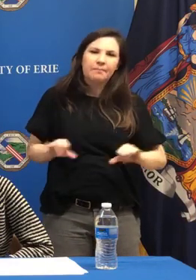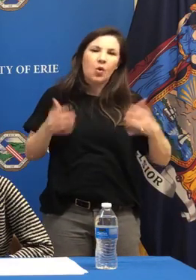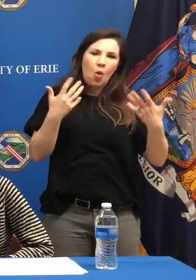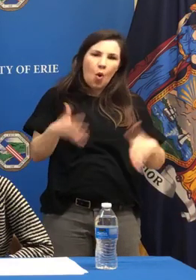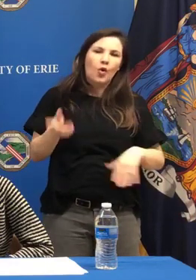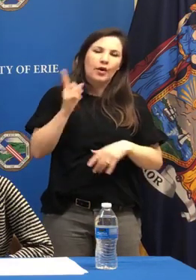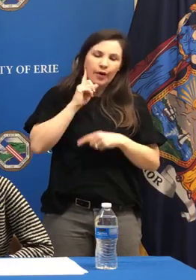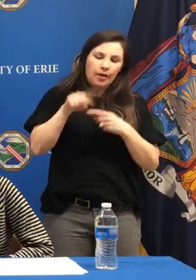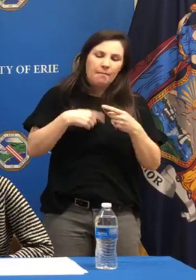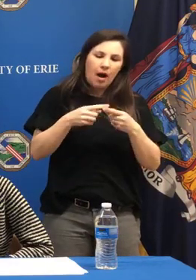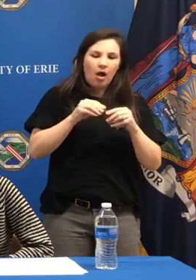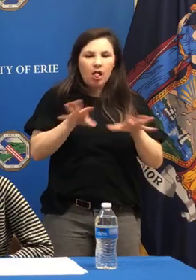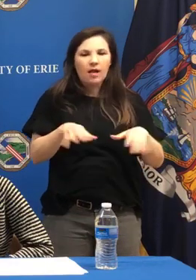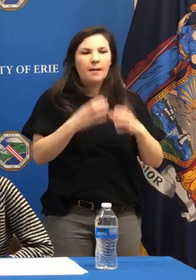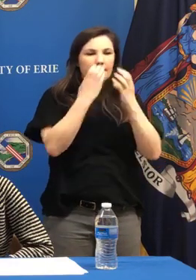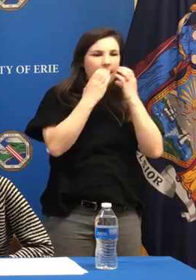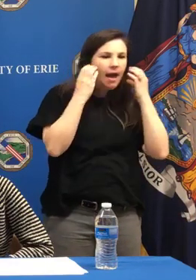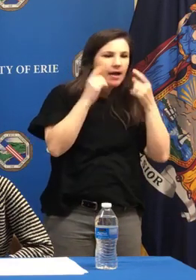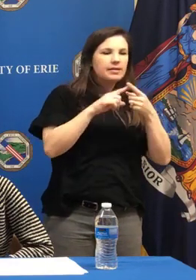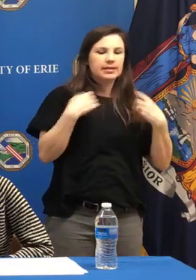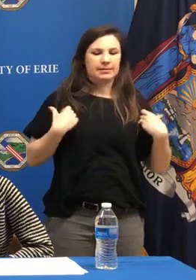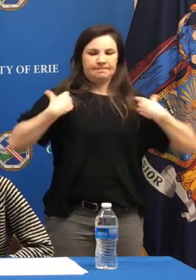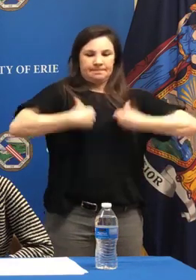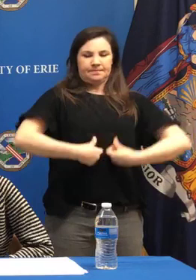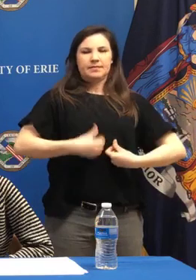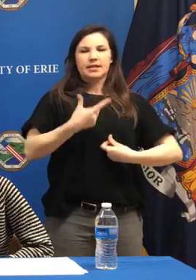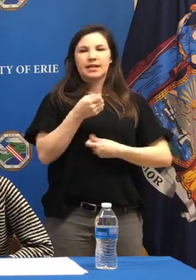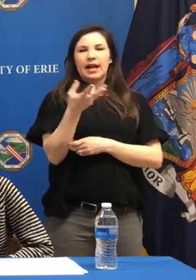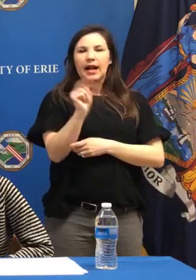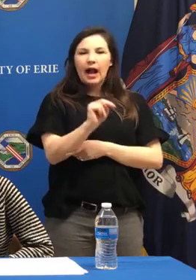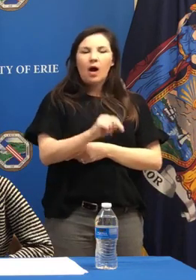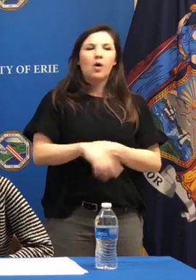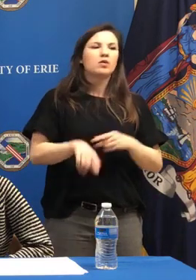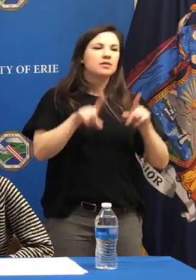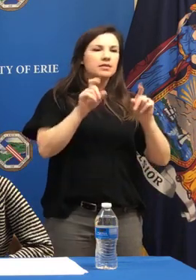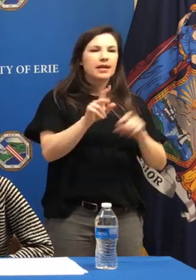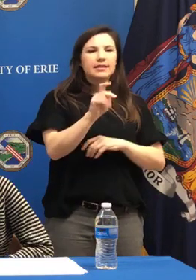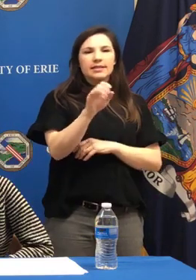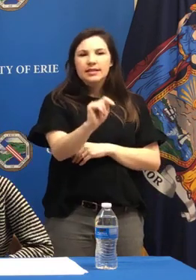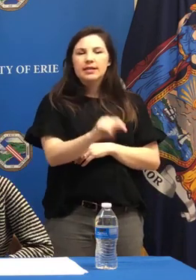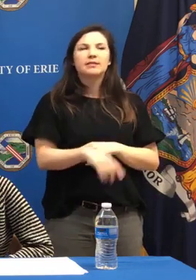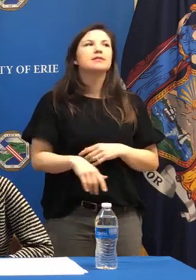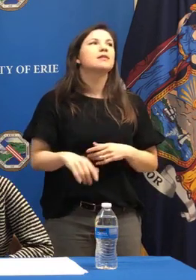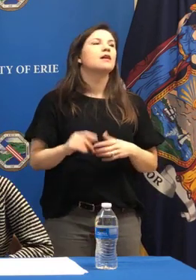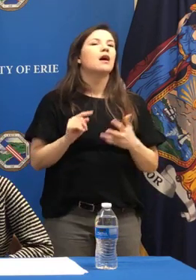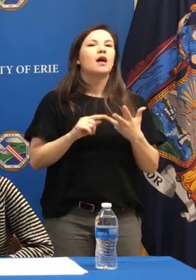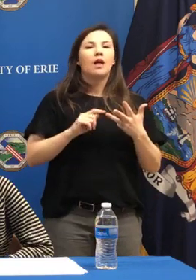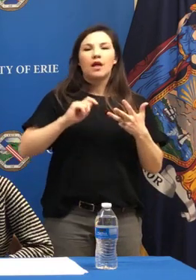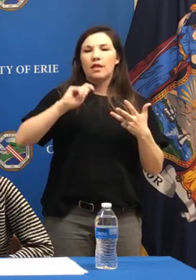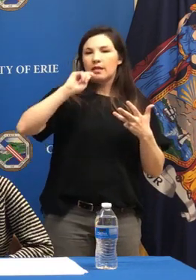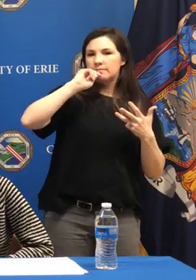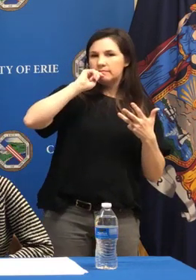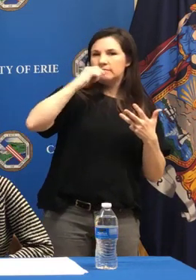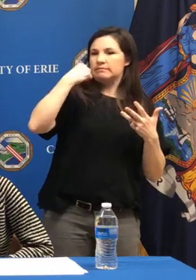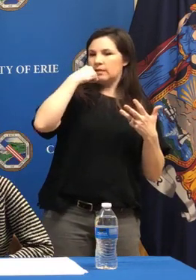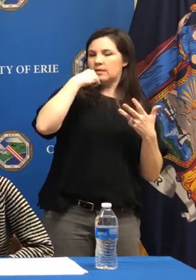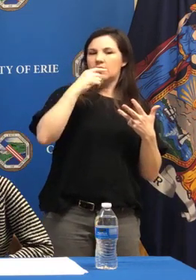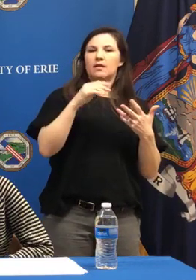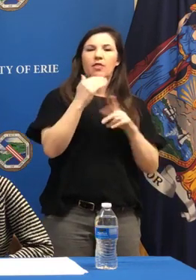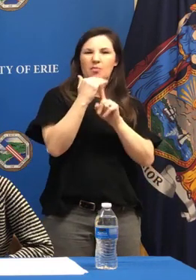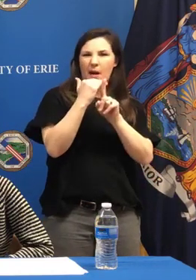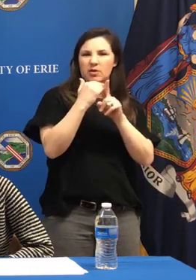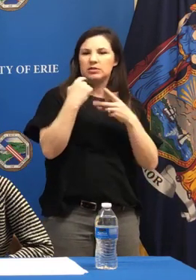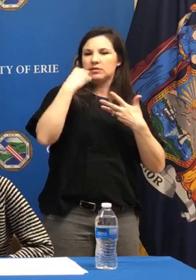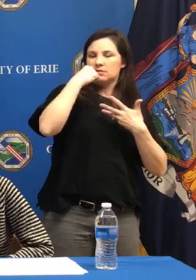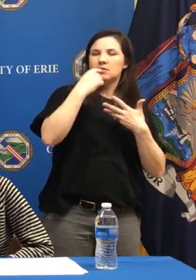with our regards to masks, gowns, not only just testing kits, also thermometers so we